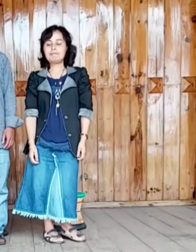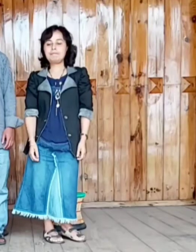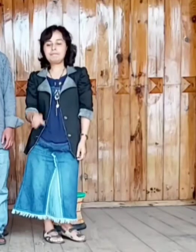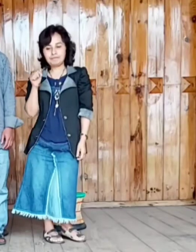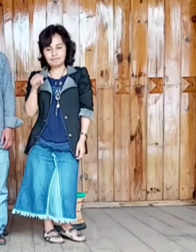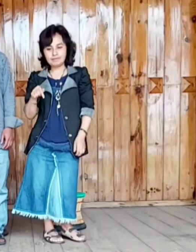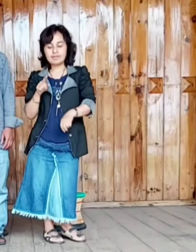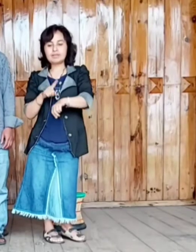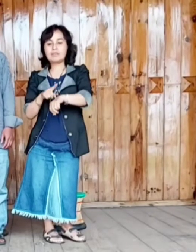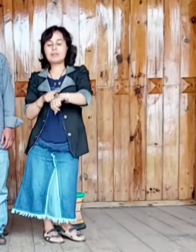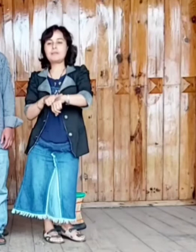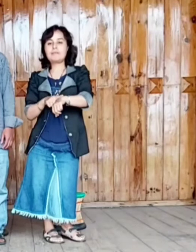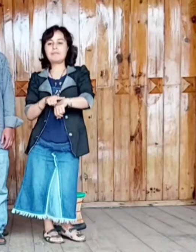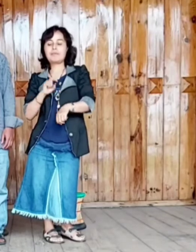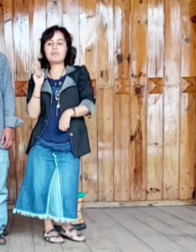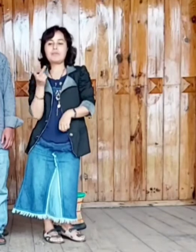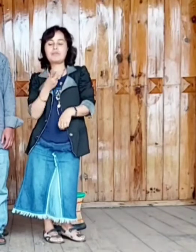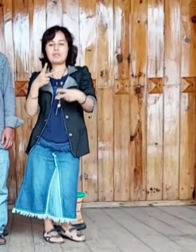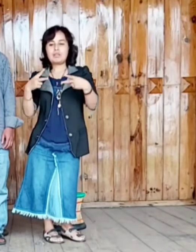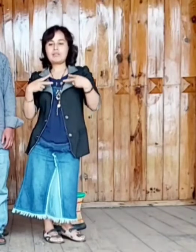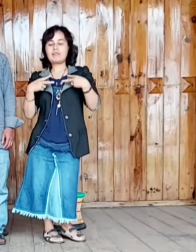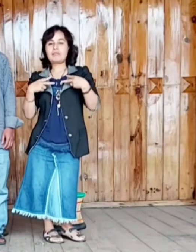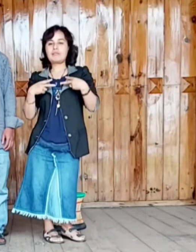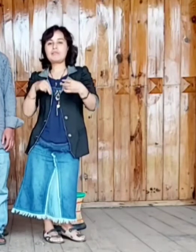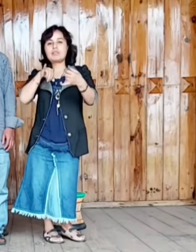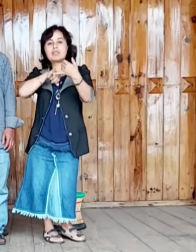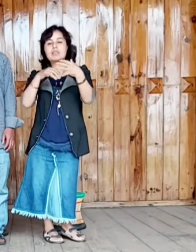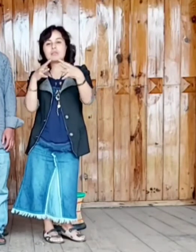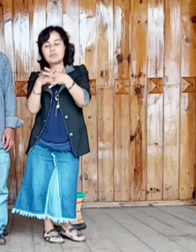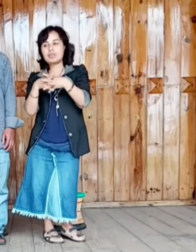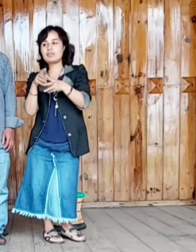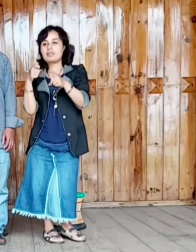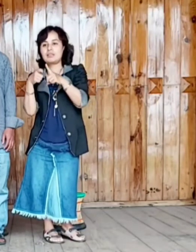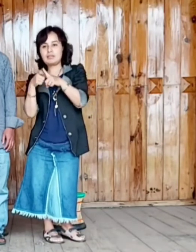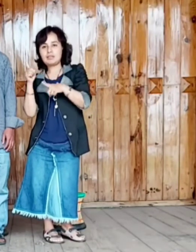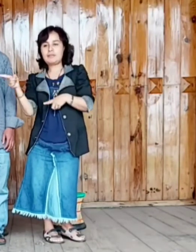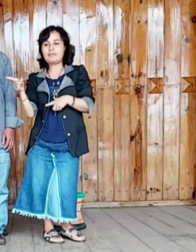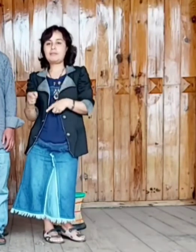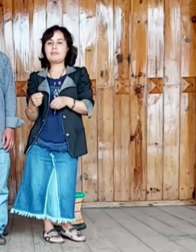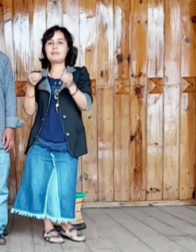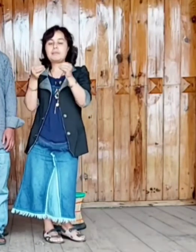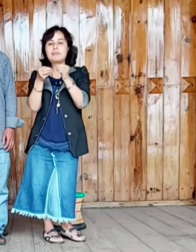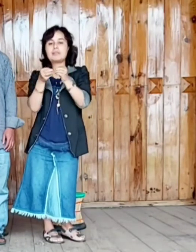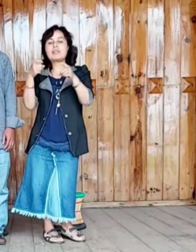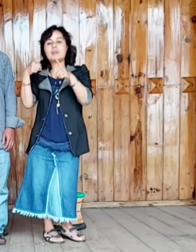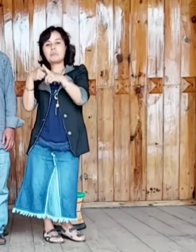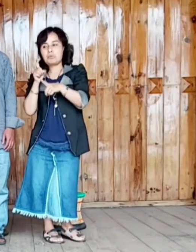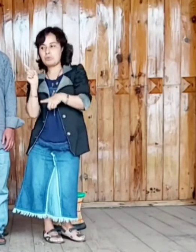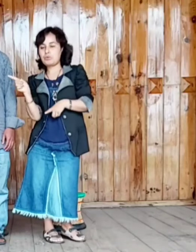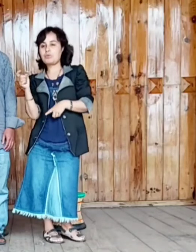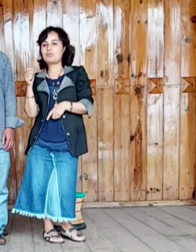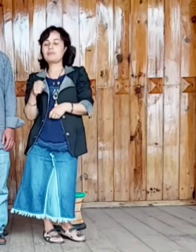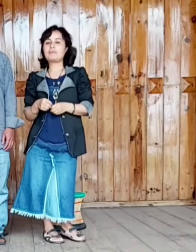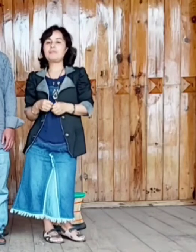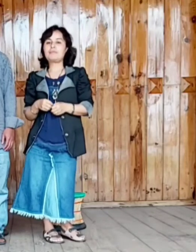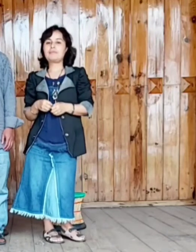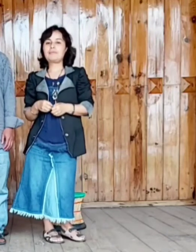ke hakani Kharpor yadan angni mga ba Starwin Kharjana I ba Banister Kharpor I